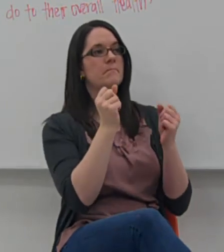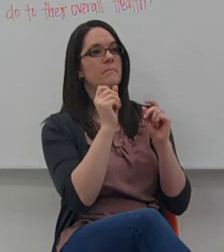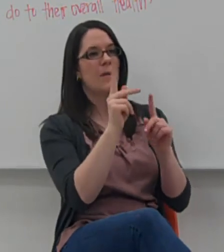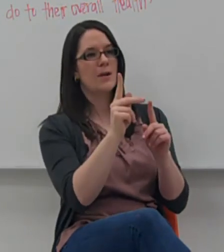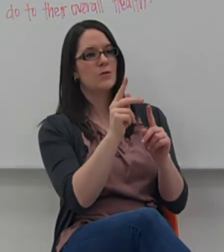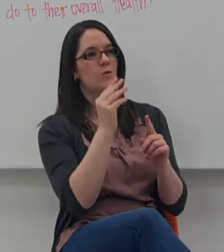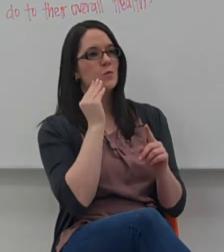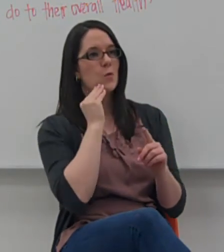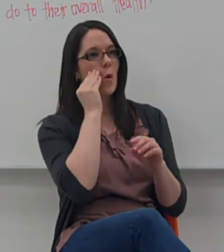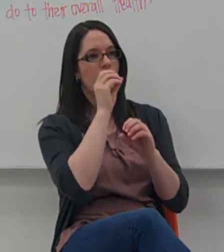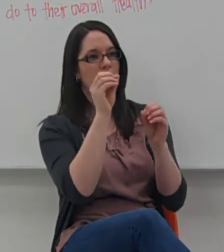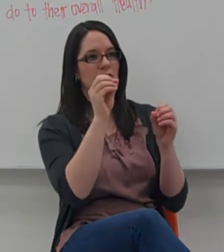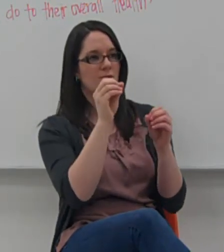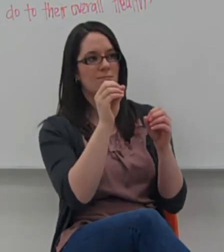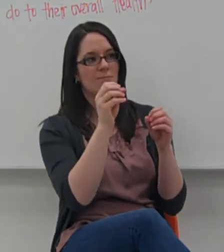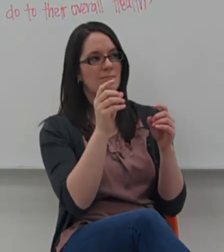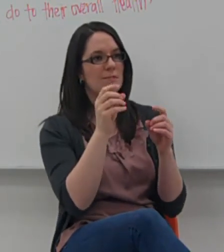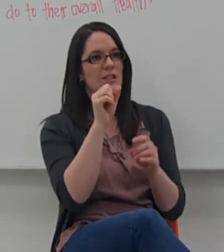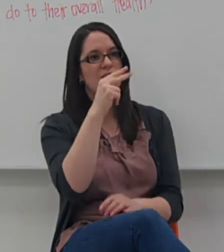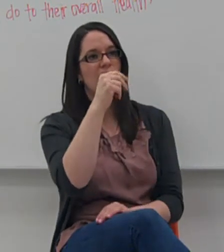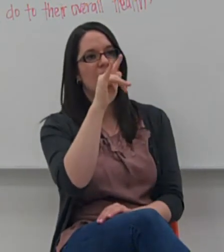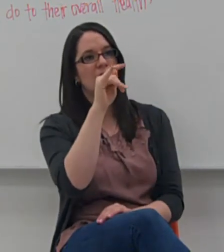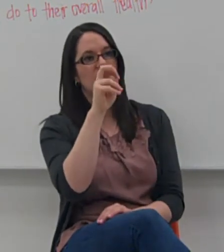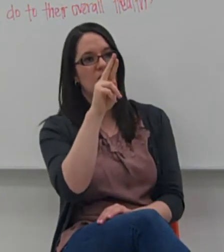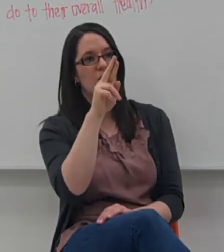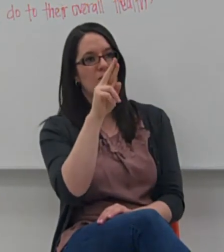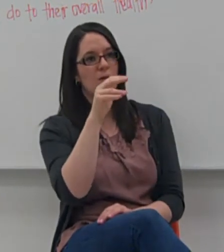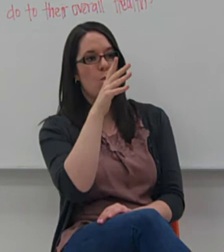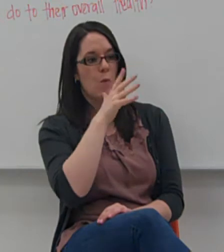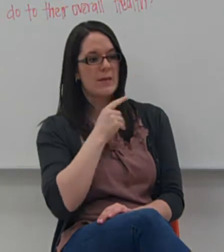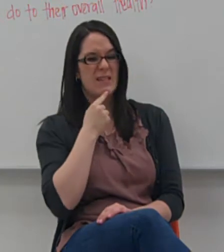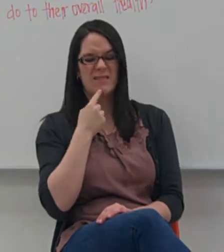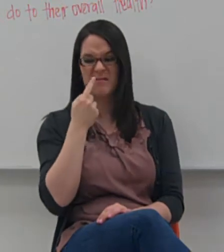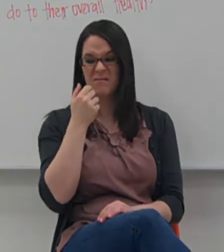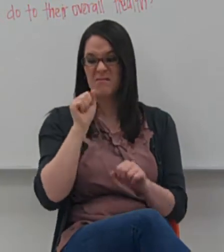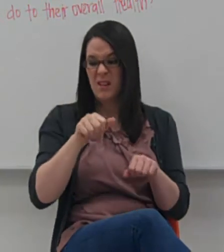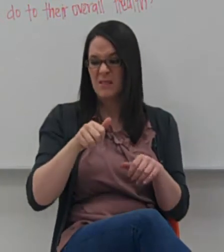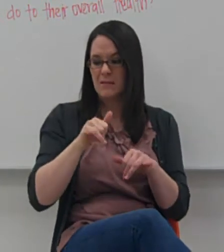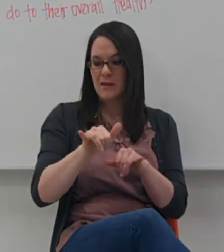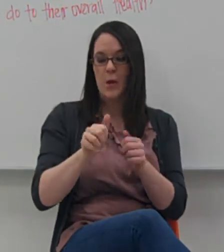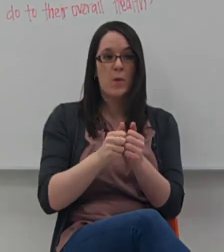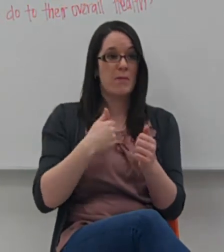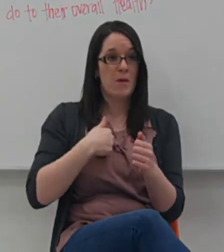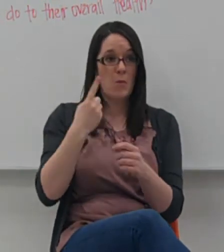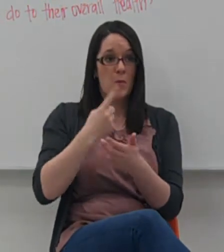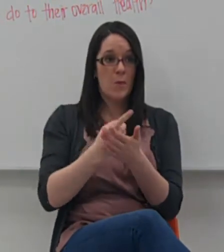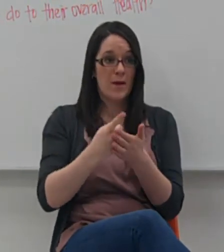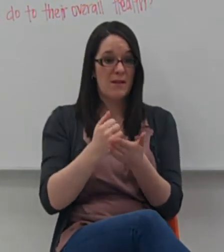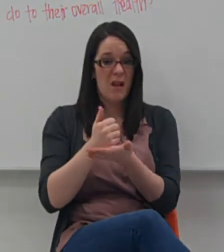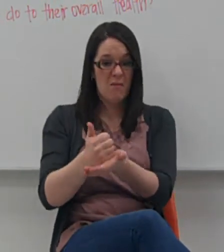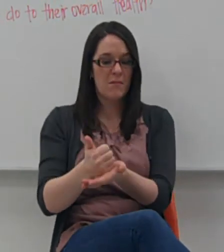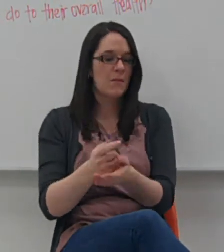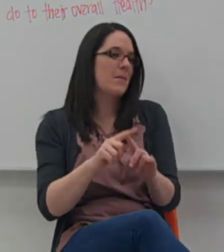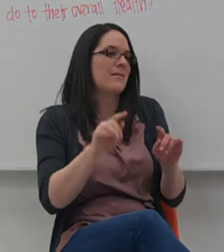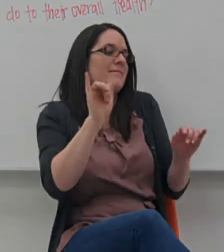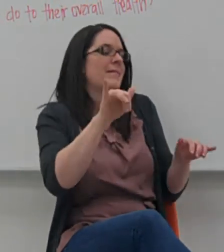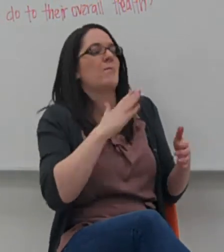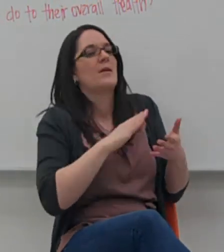and some lady was like, "Well, you can live with me for a week or whatever," to try to help her out. Anyway, but that was just my story about hurting